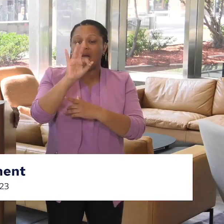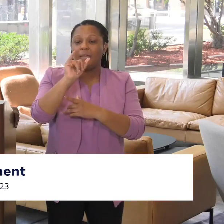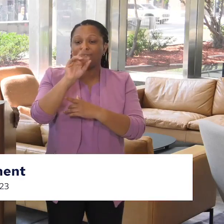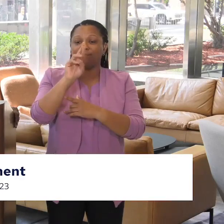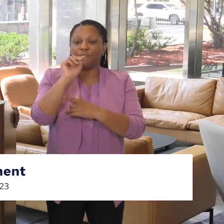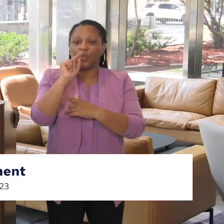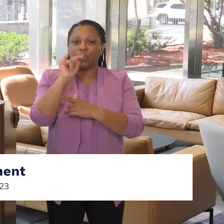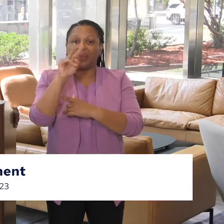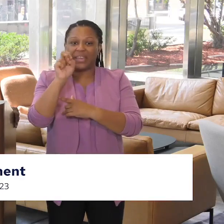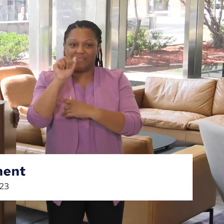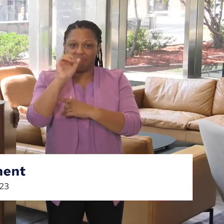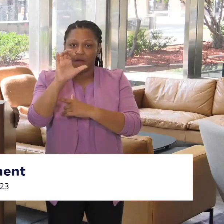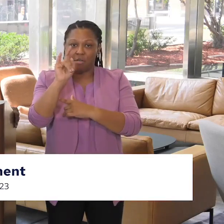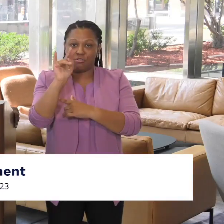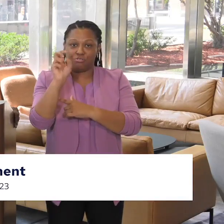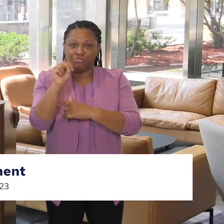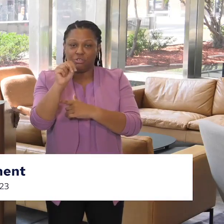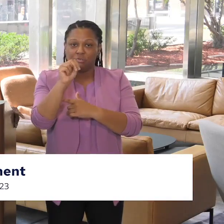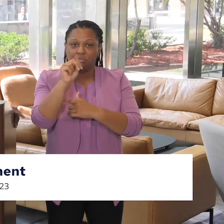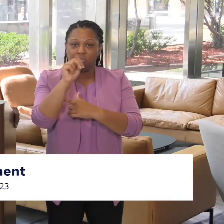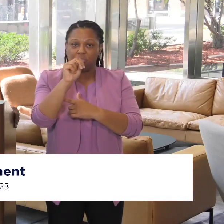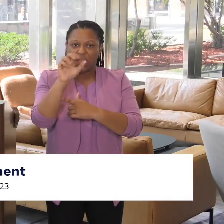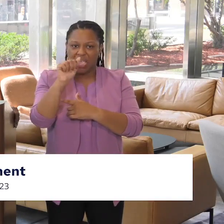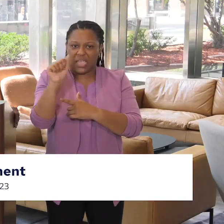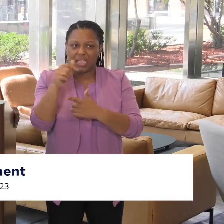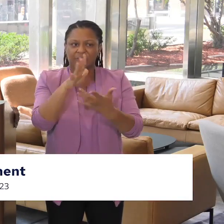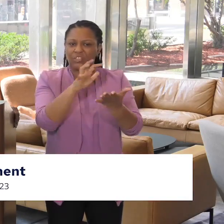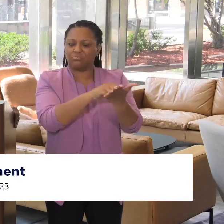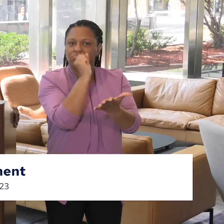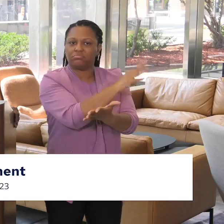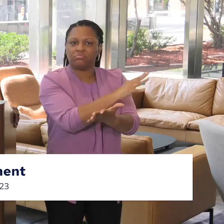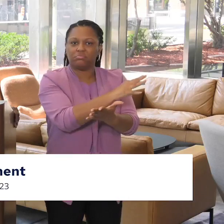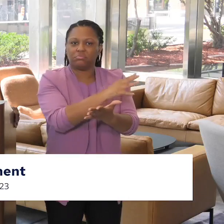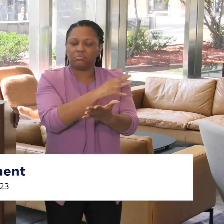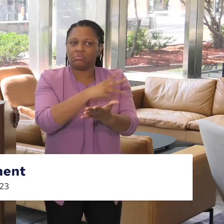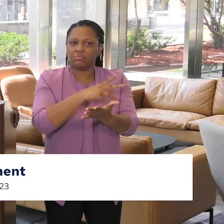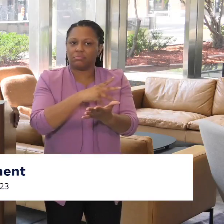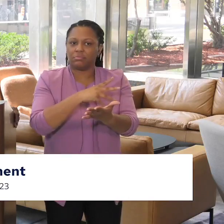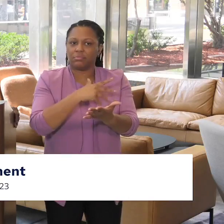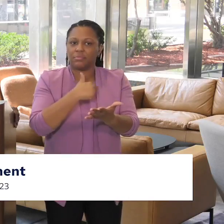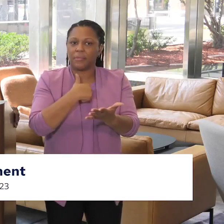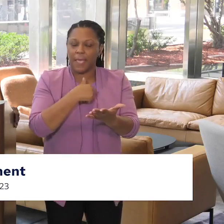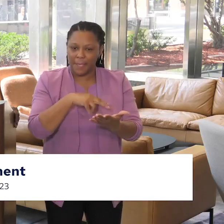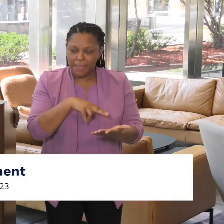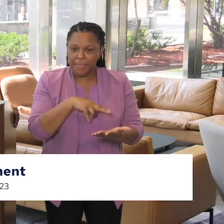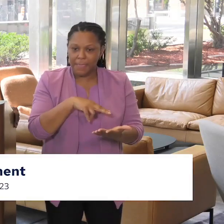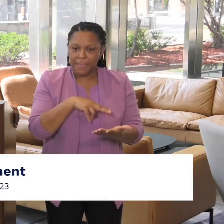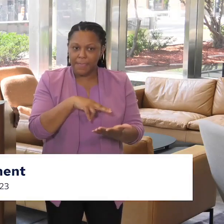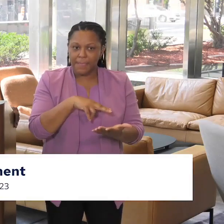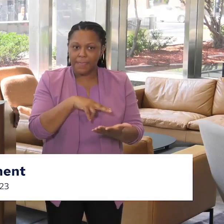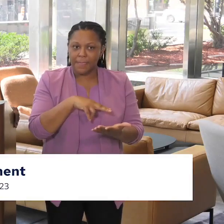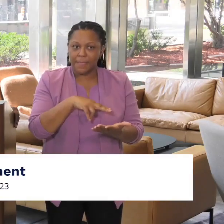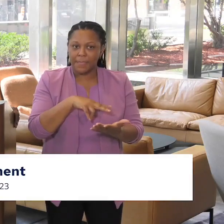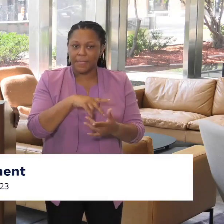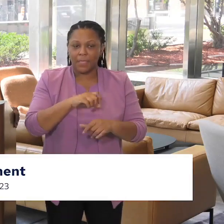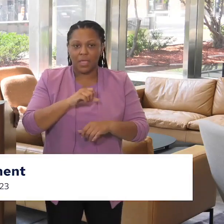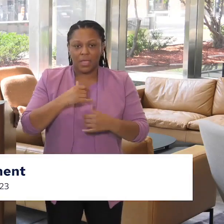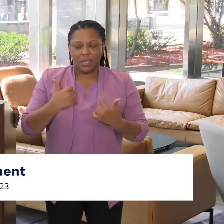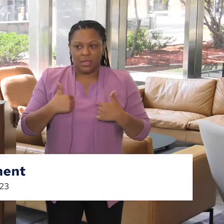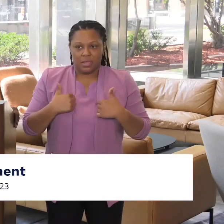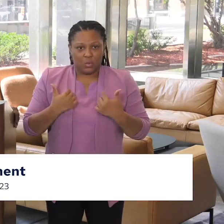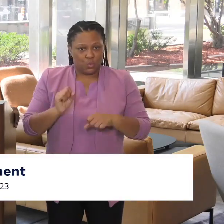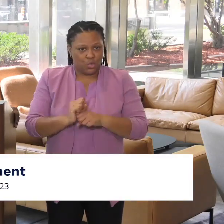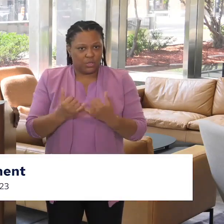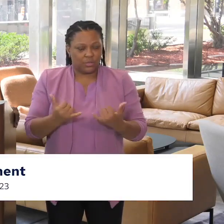And so the work that we're doing together with our federal partners, with our county partners, and with all those nonprofit folks who raise